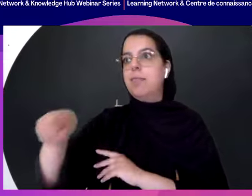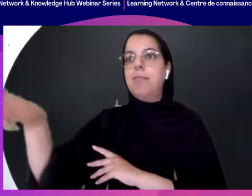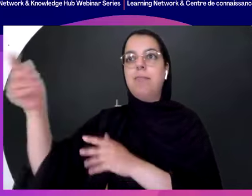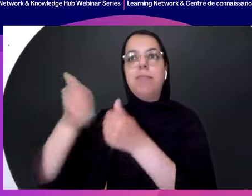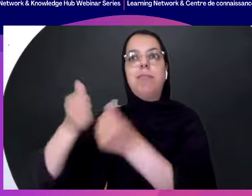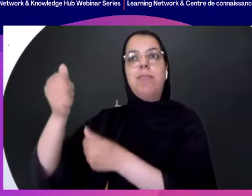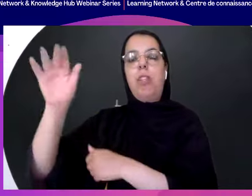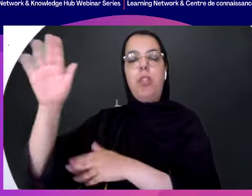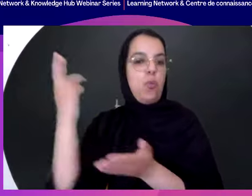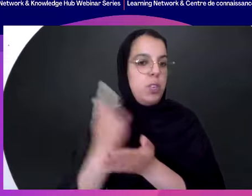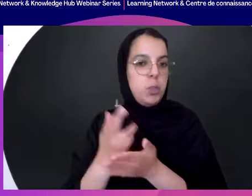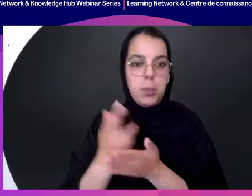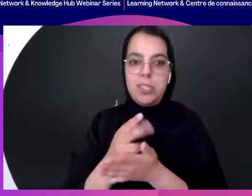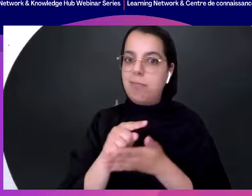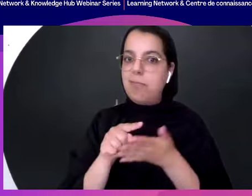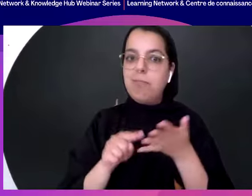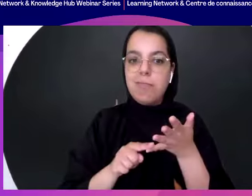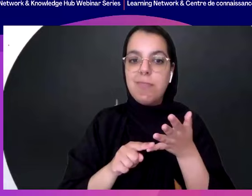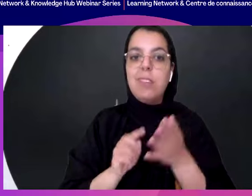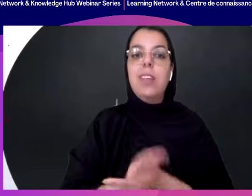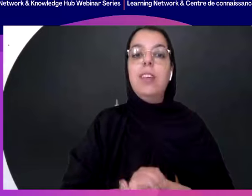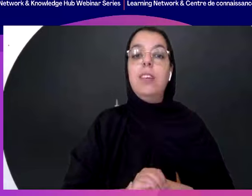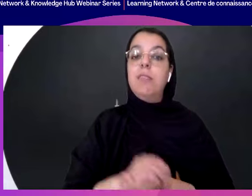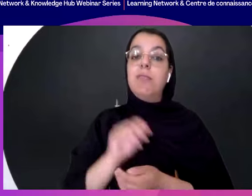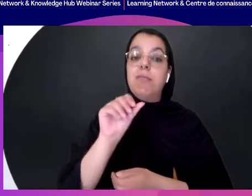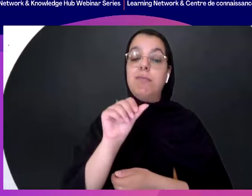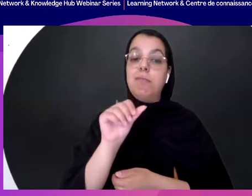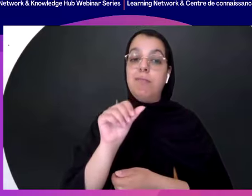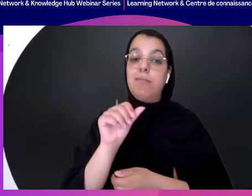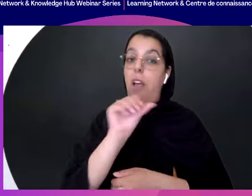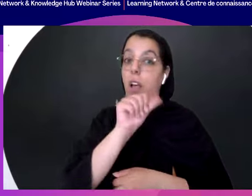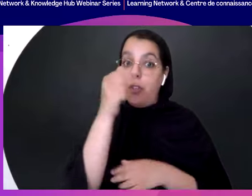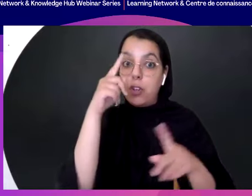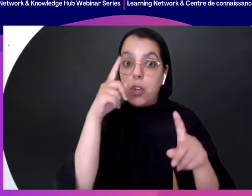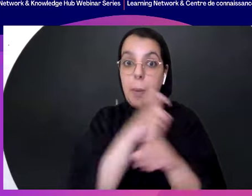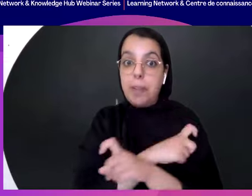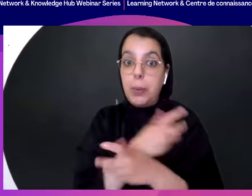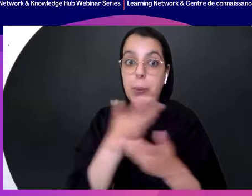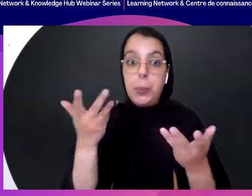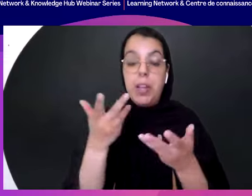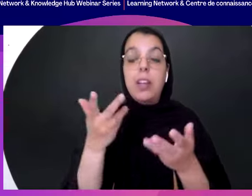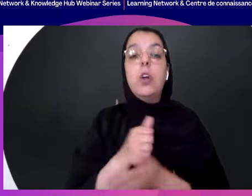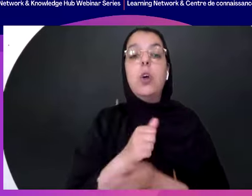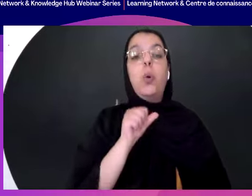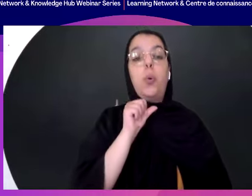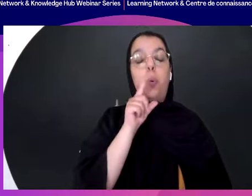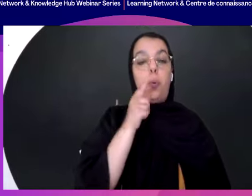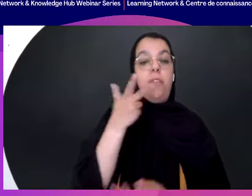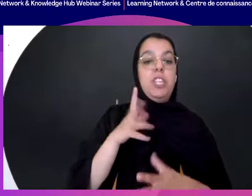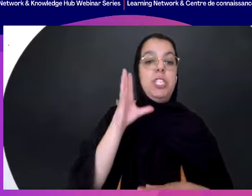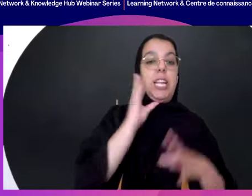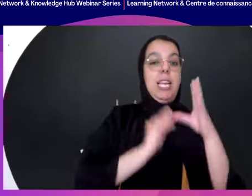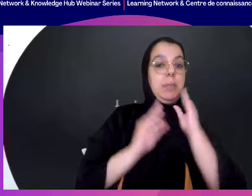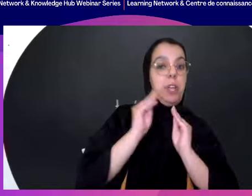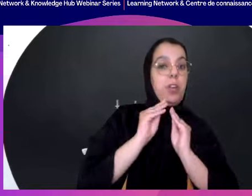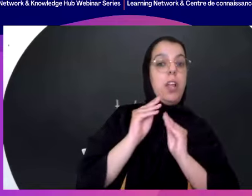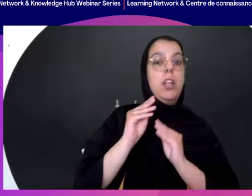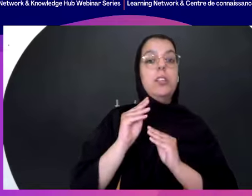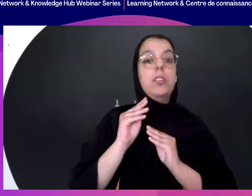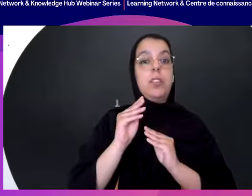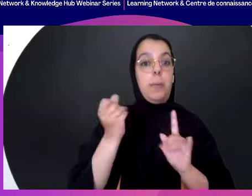Another very complicated factor is that victims and perpetrators of abuse were then sent back to the